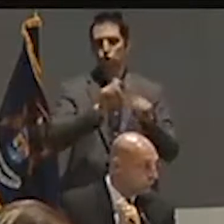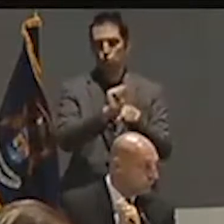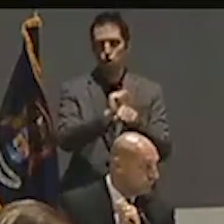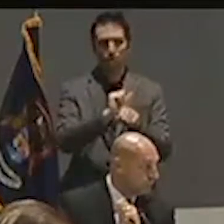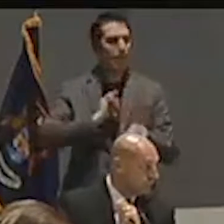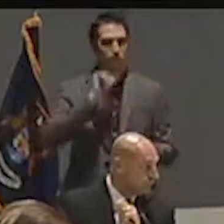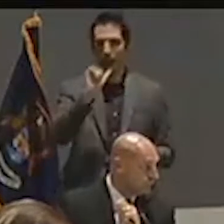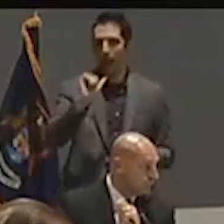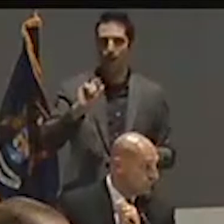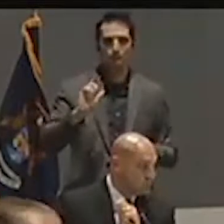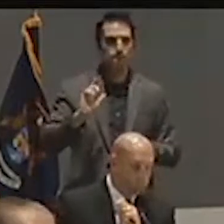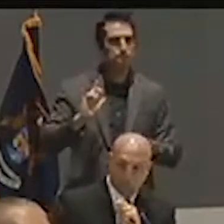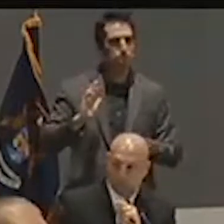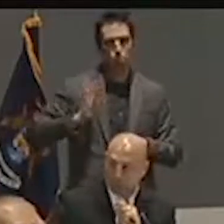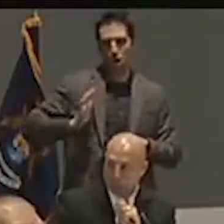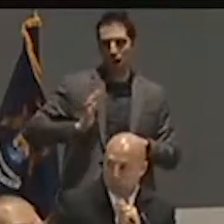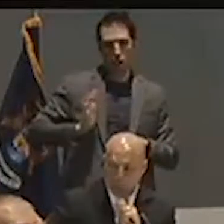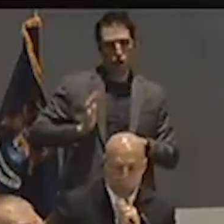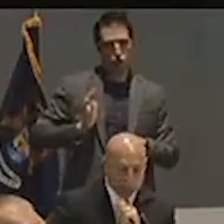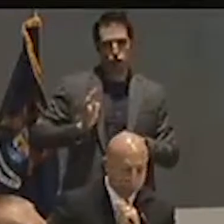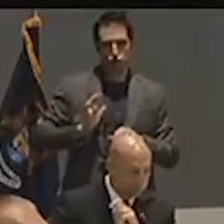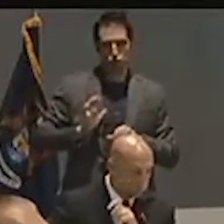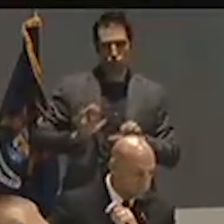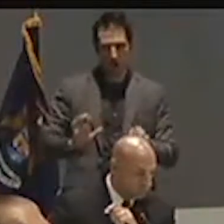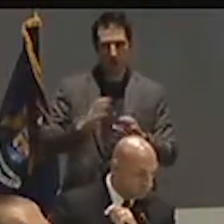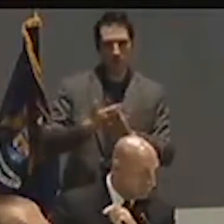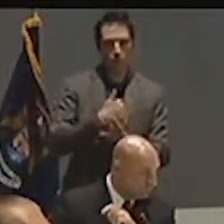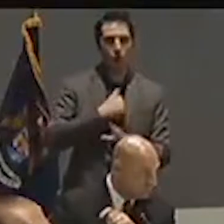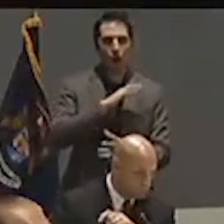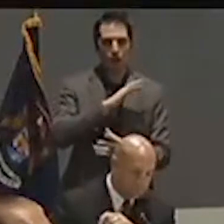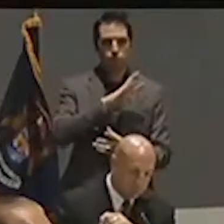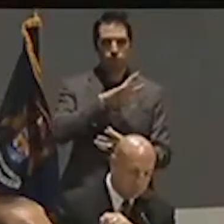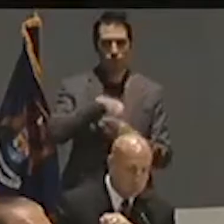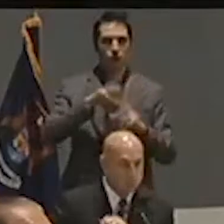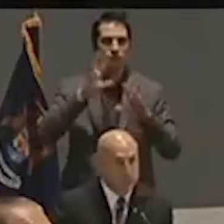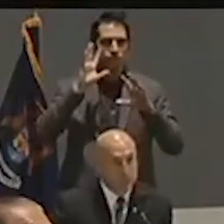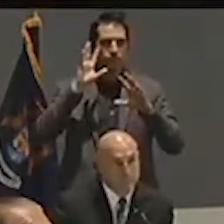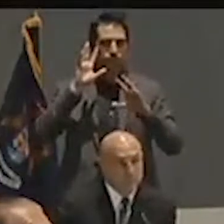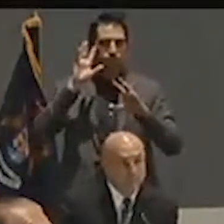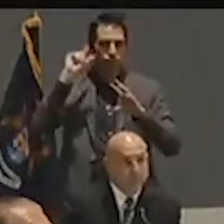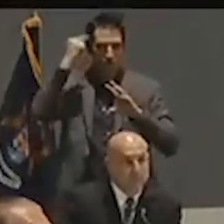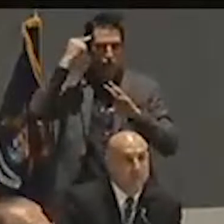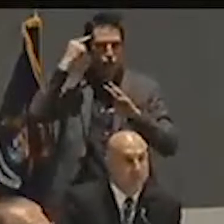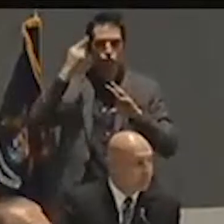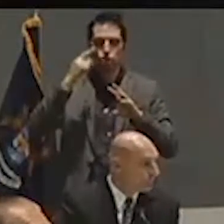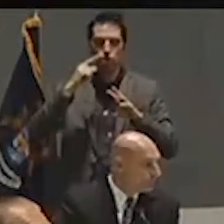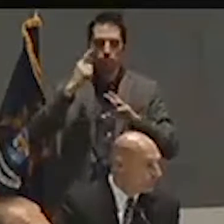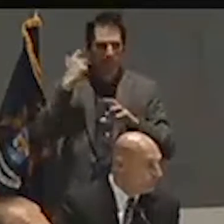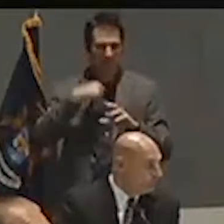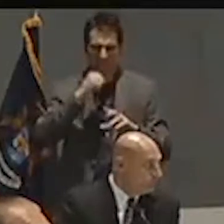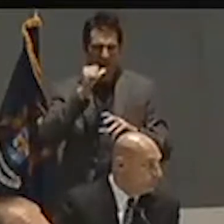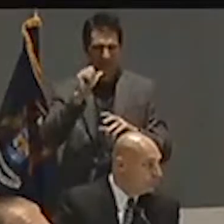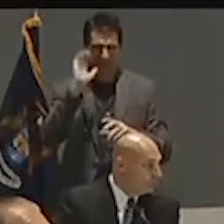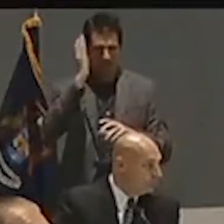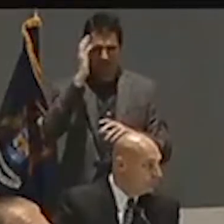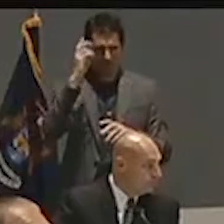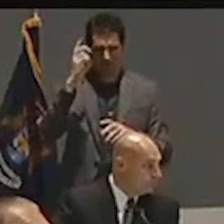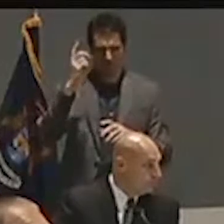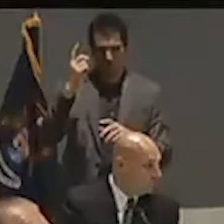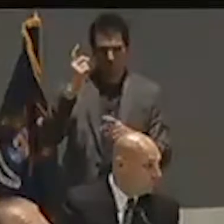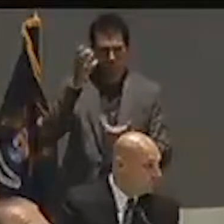prior practice right. Before I took office. I know that because we actually worked with them to change it because it didn't make any common sense. So